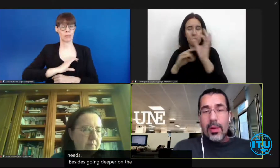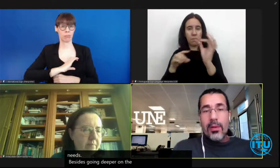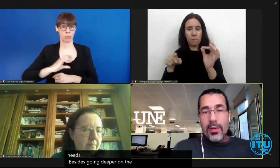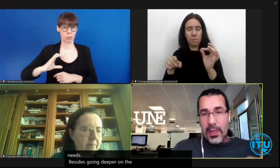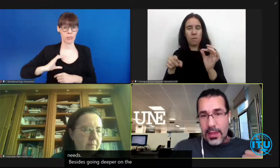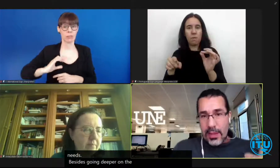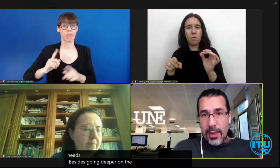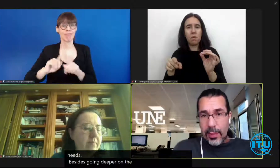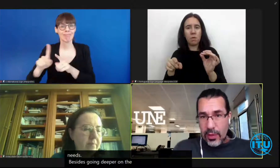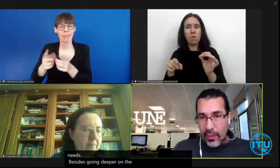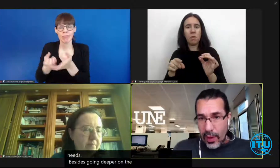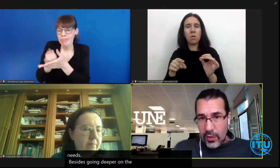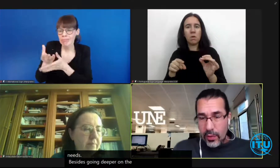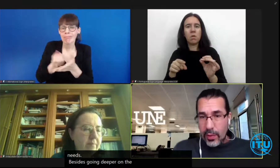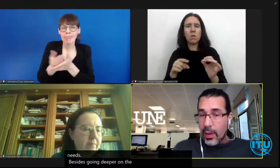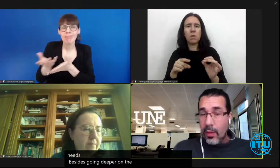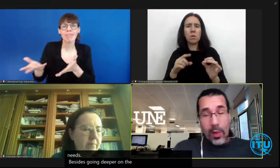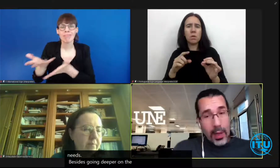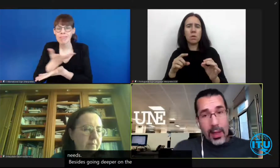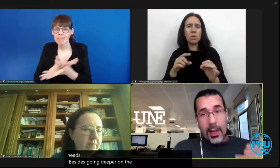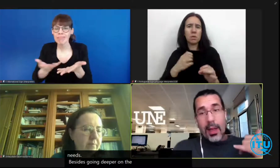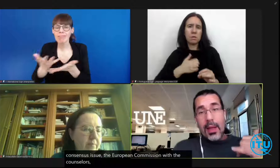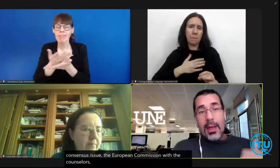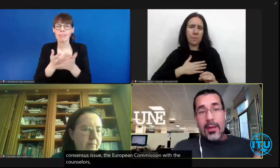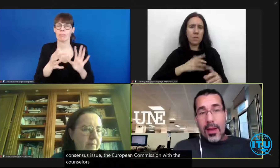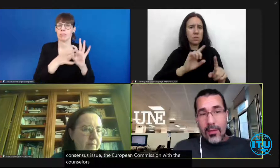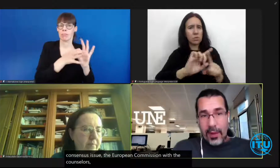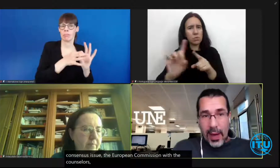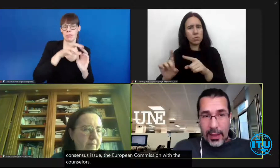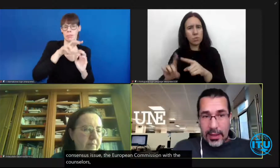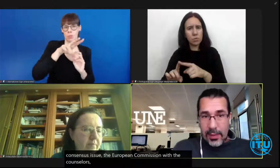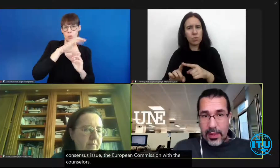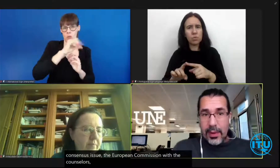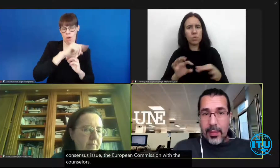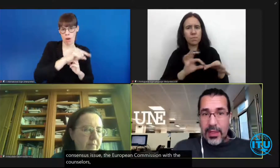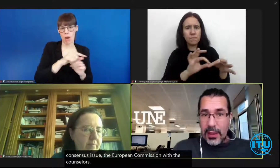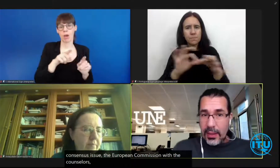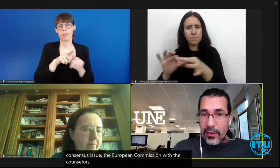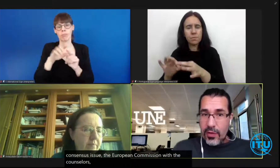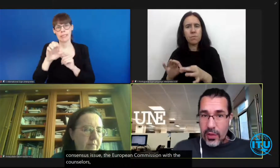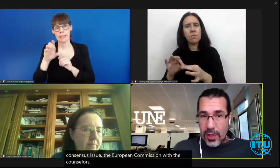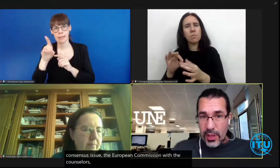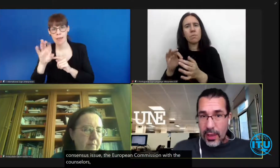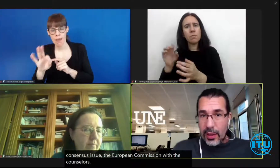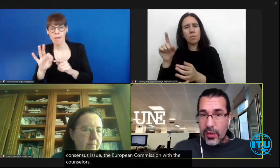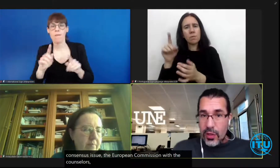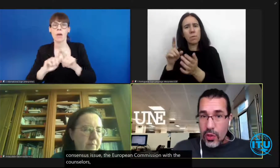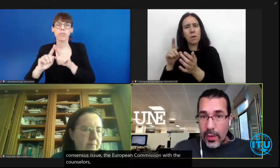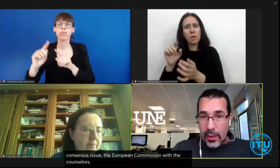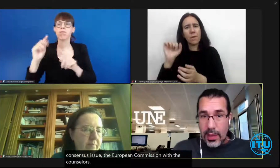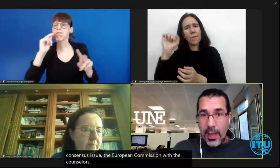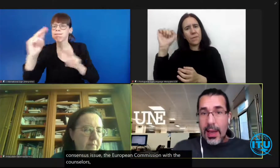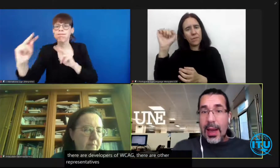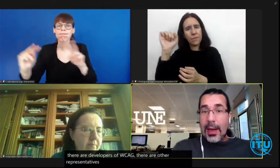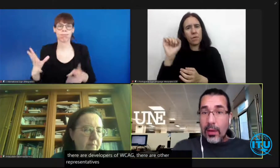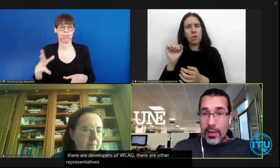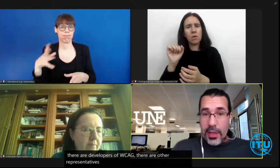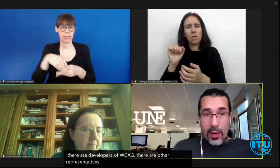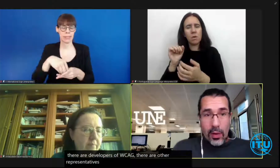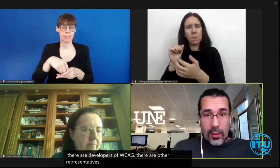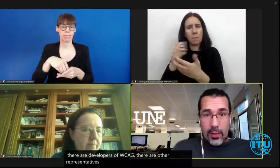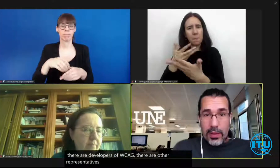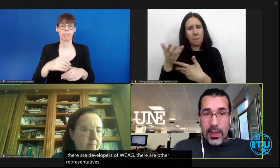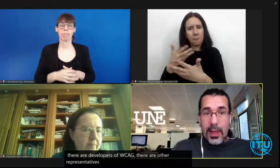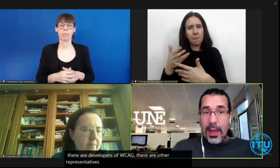counselors, W3C as developers of WCAG, EDF and ANEC as representatives of users and consumers, and